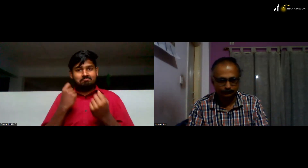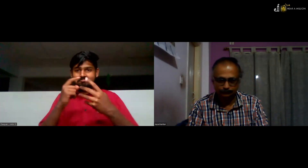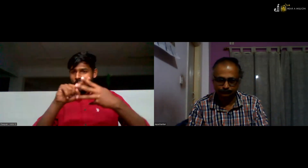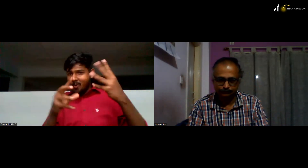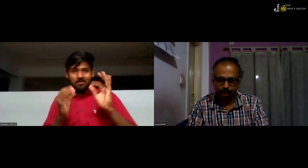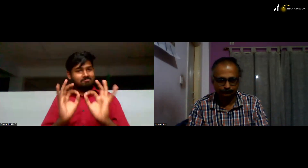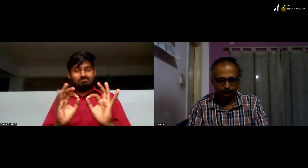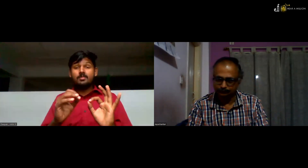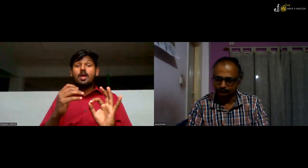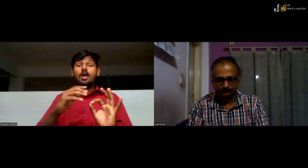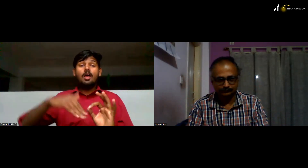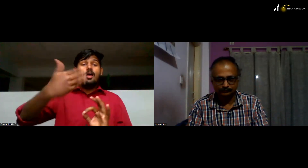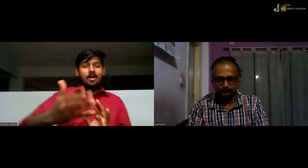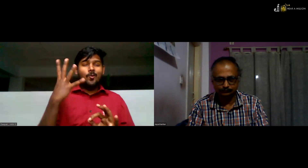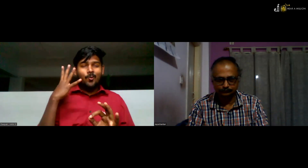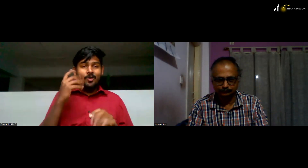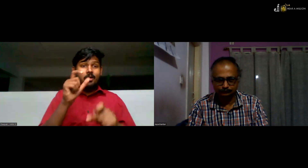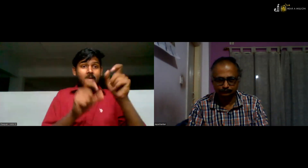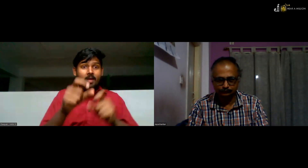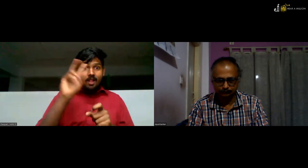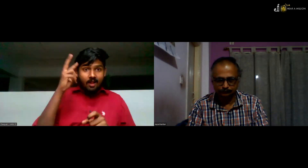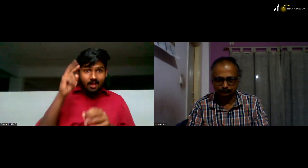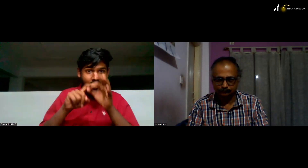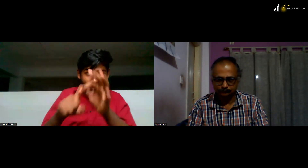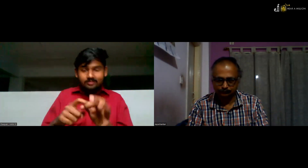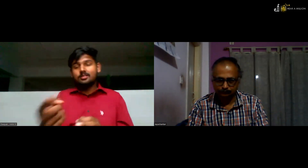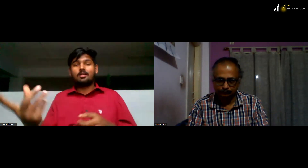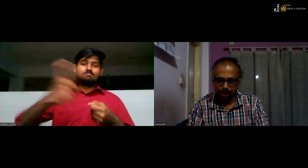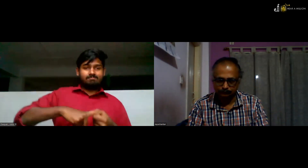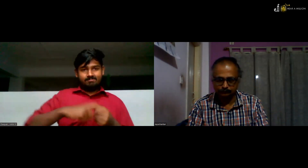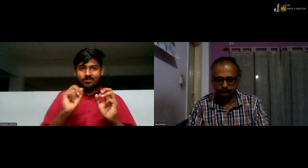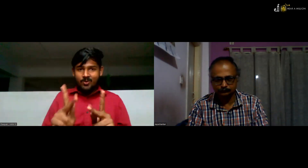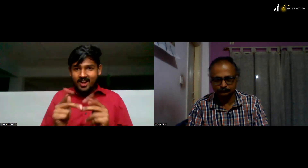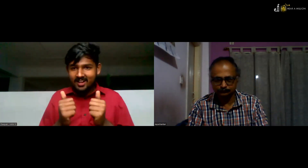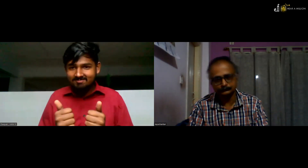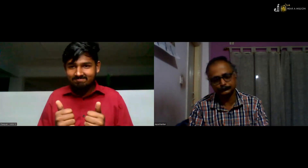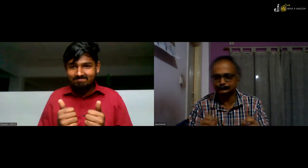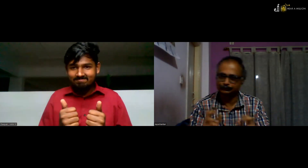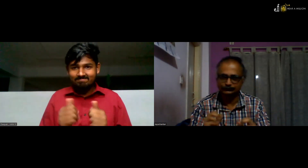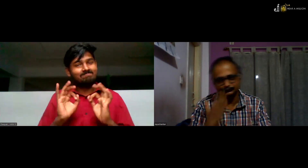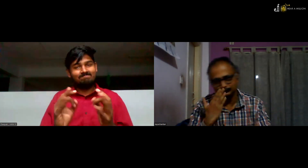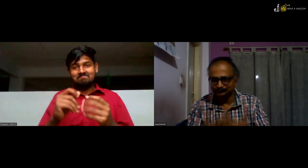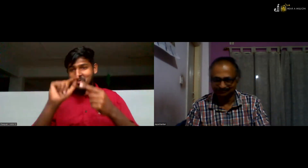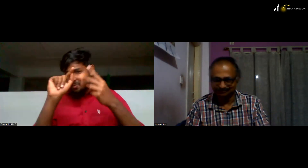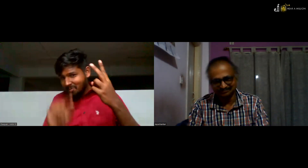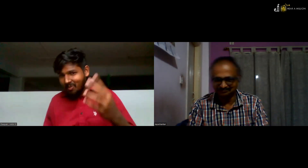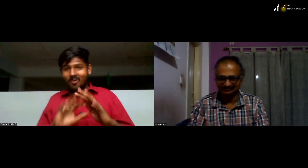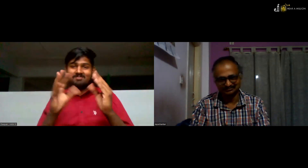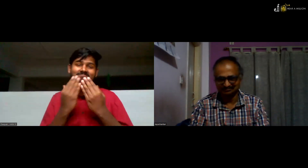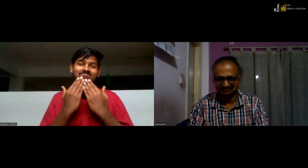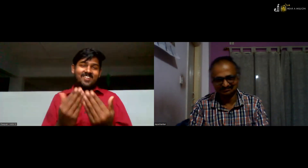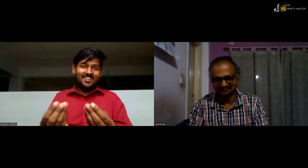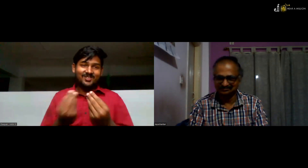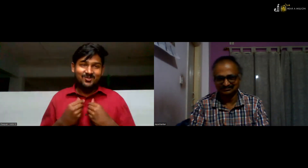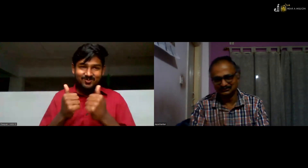4 places, I think. Okay, I think we have understood whatever you have mentioned. So if people would like to ask you anything, we will have you once